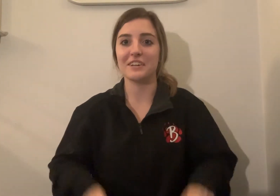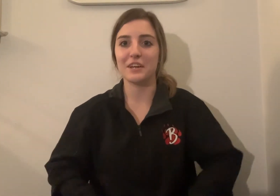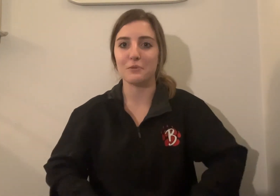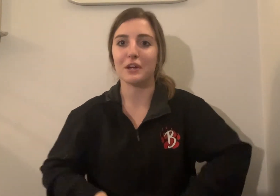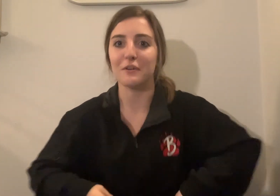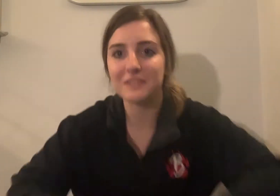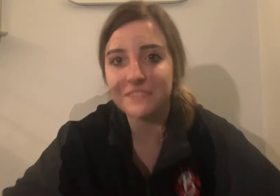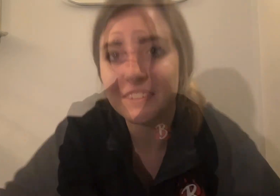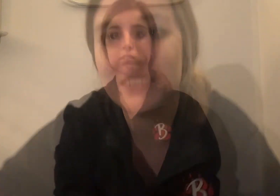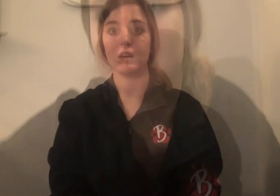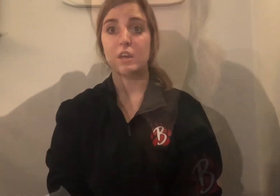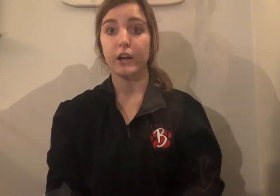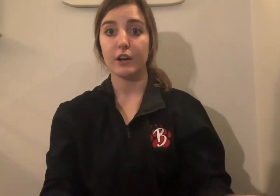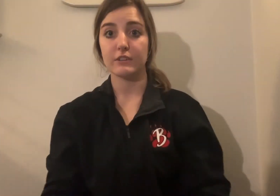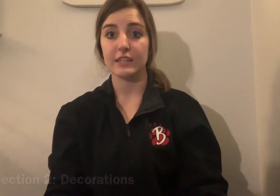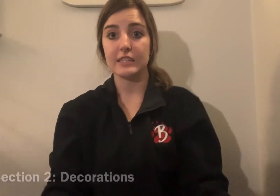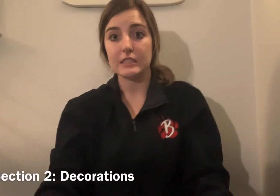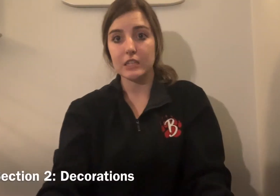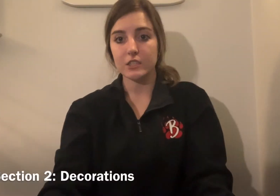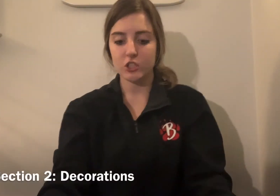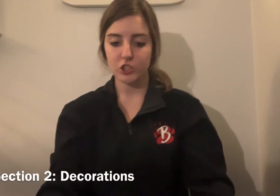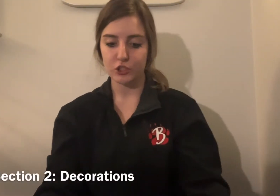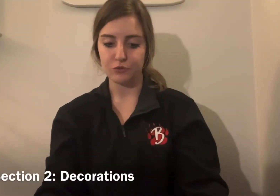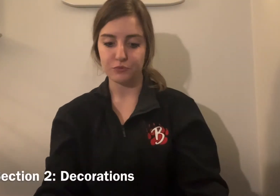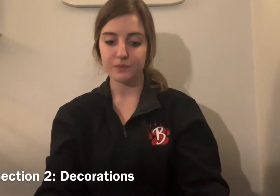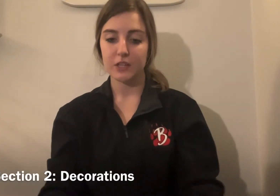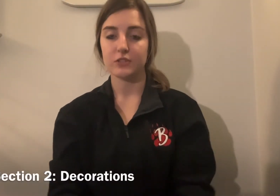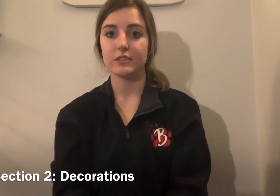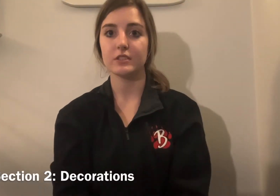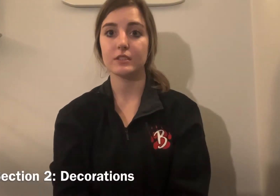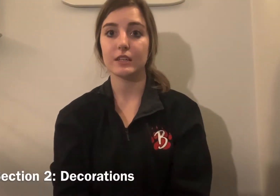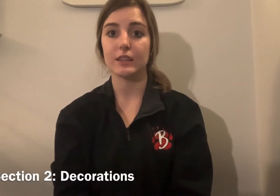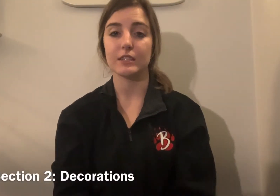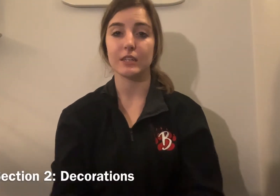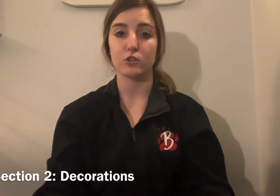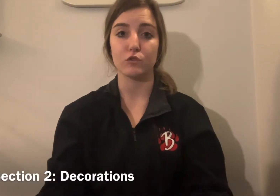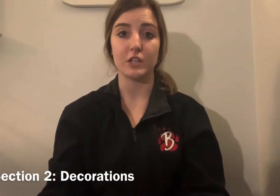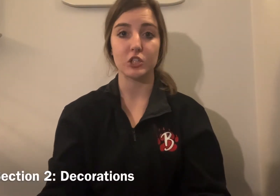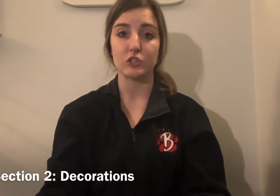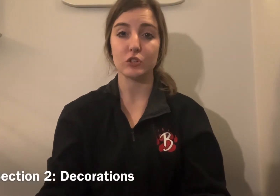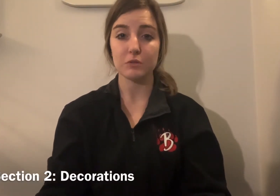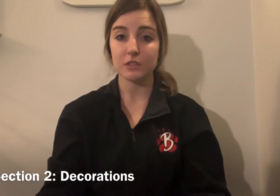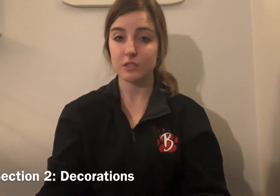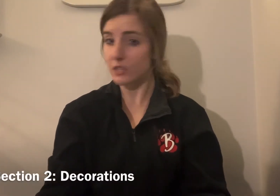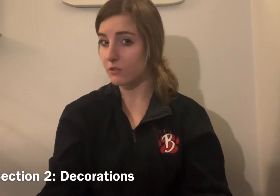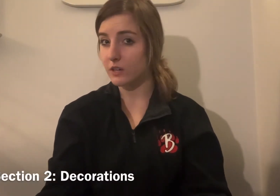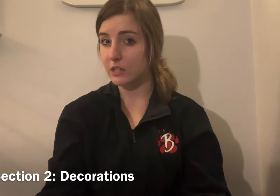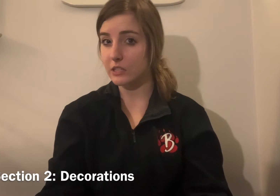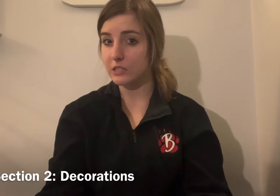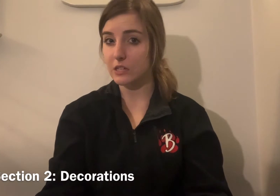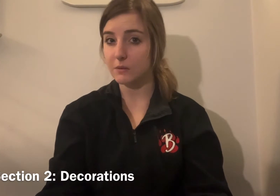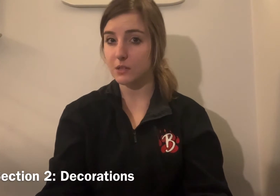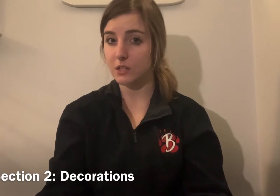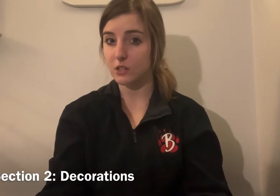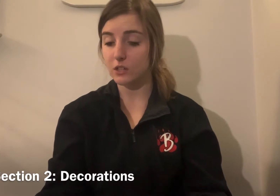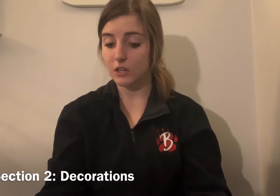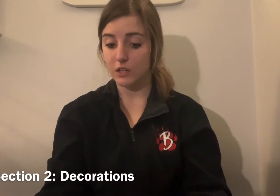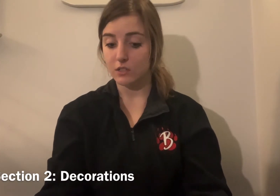we go. All right, section 2. So this is like the decorations you would see around this time of year. So this